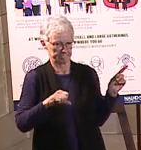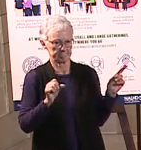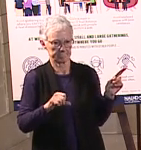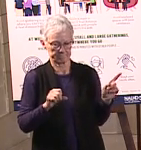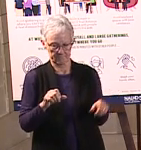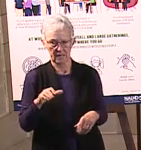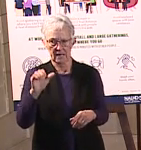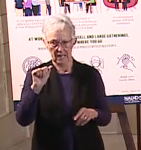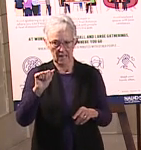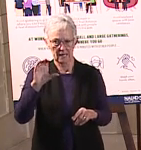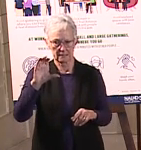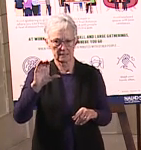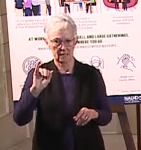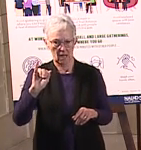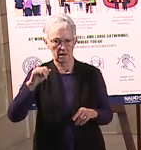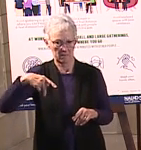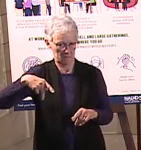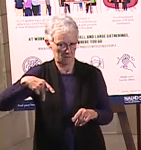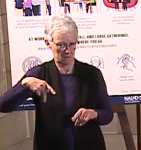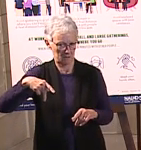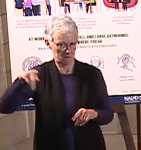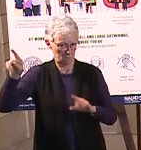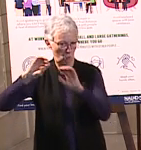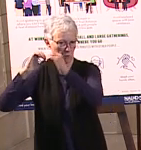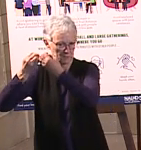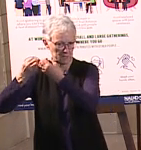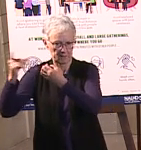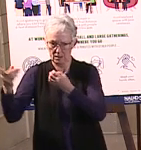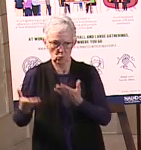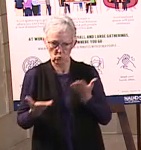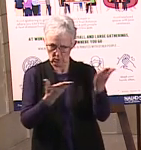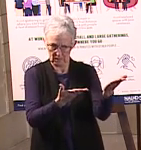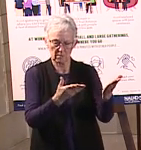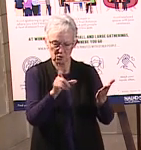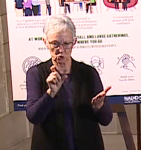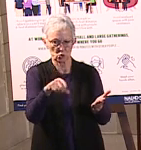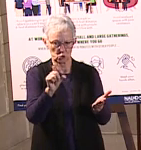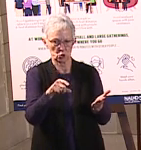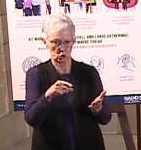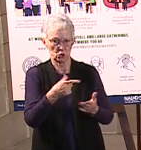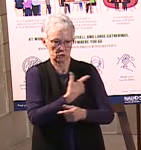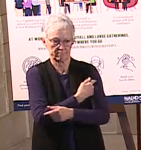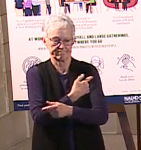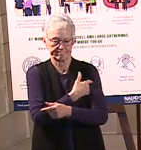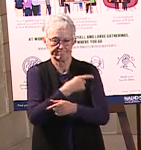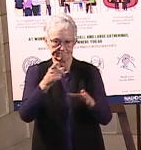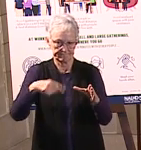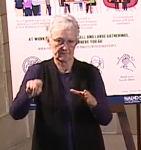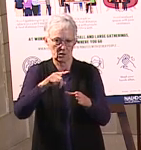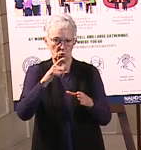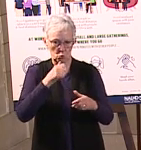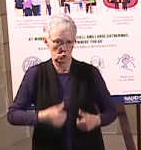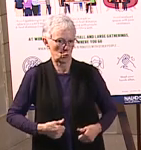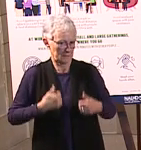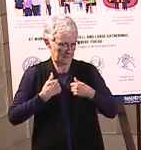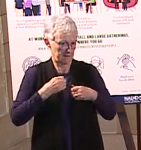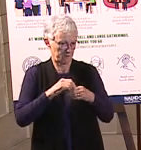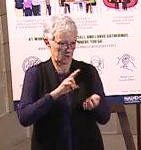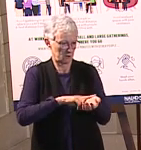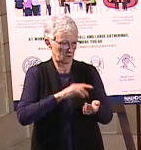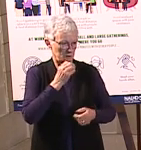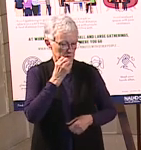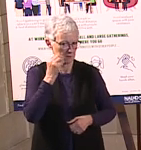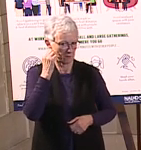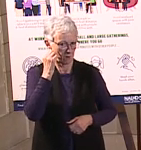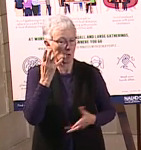ACIP recommended that as part of it. And if you think about it, it makes sense from the standpoint we were going to do long-term care